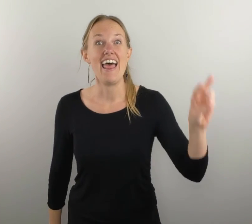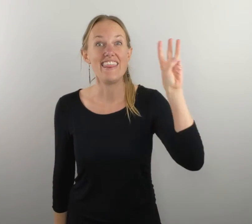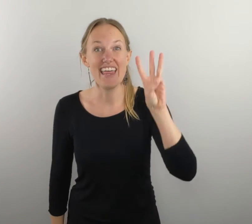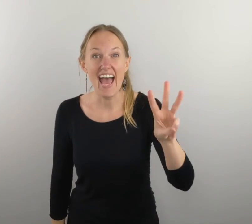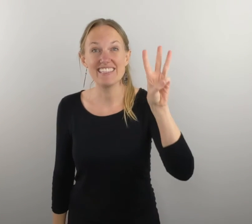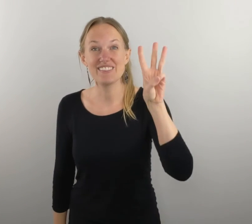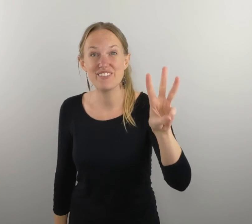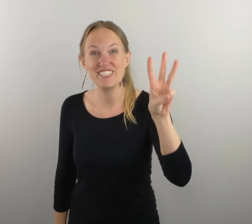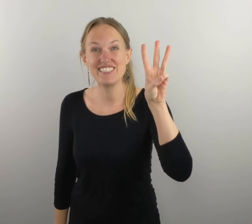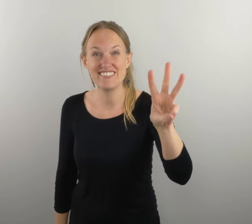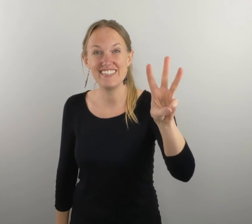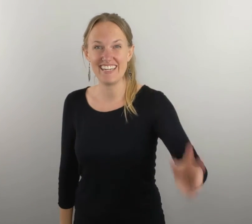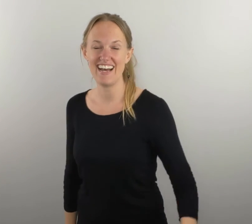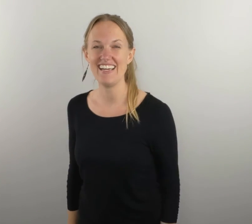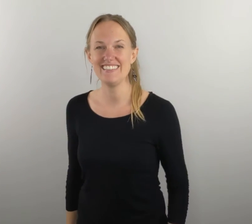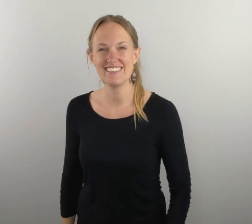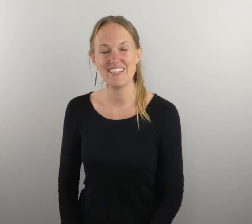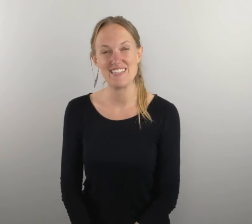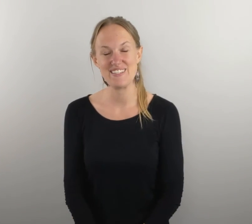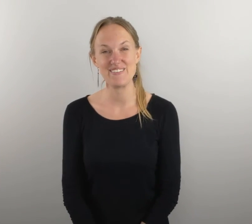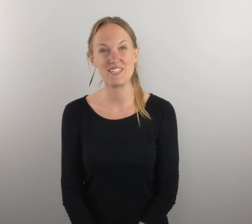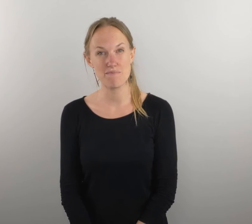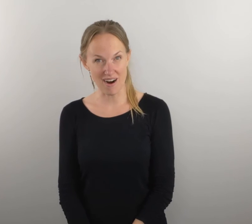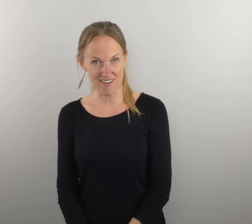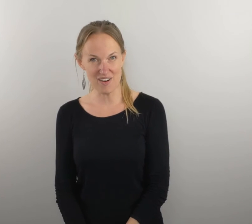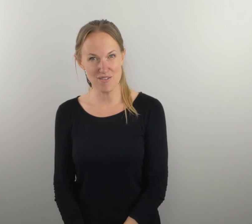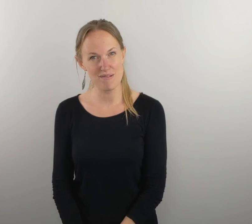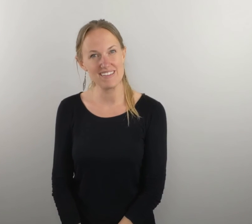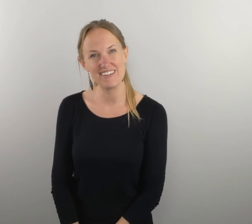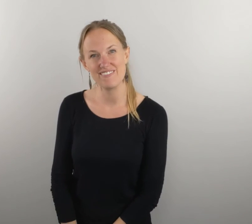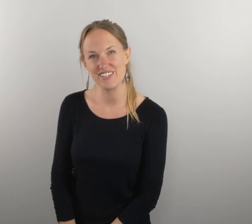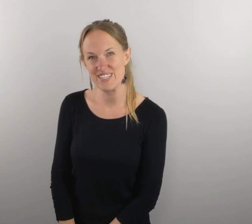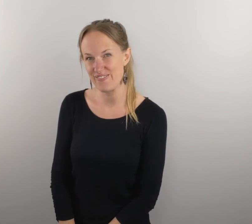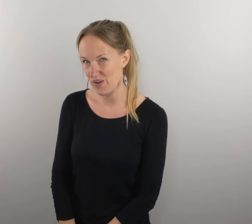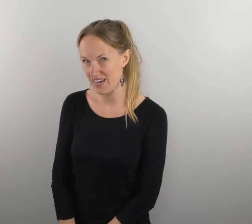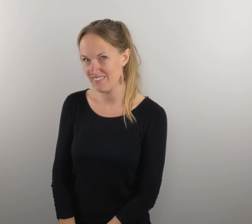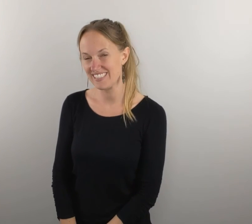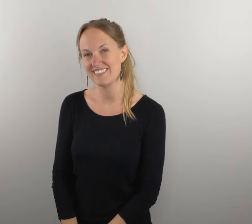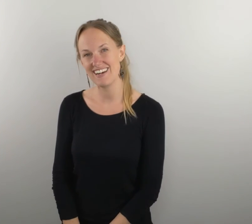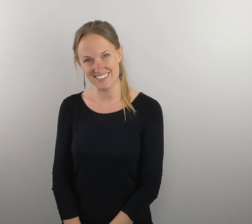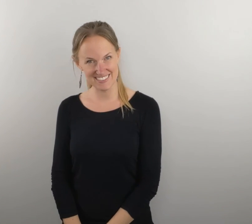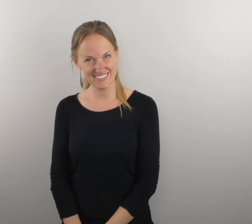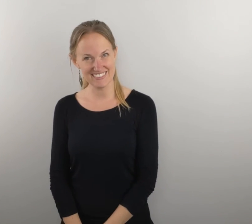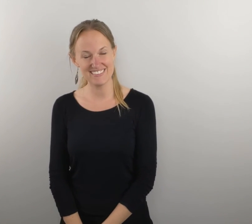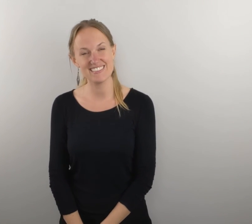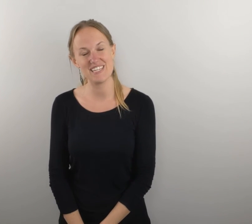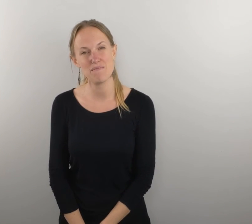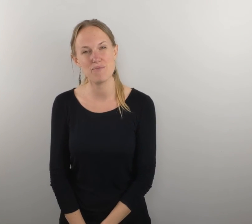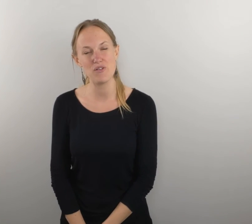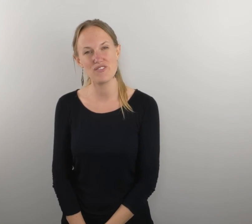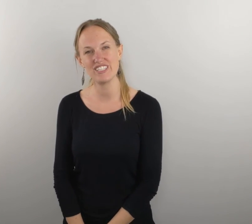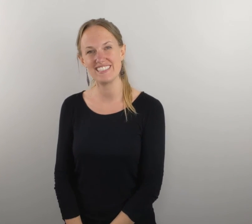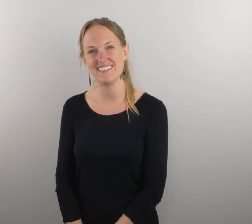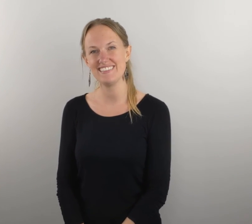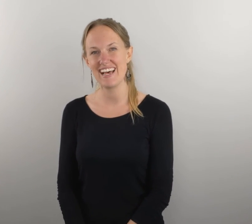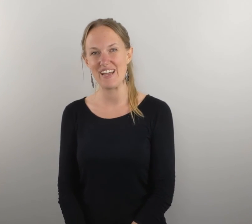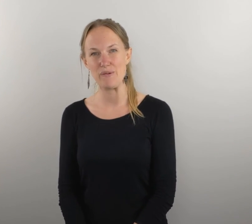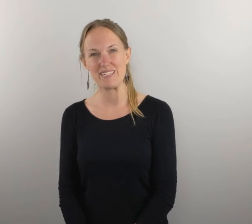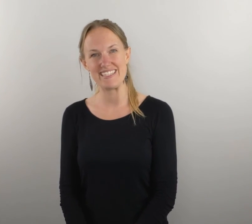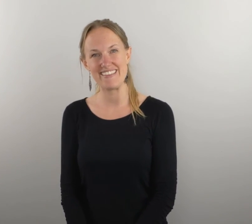And that's verse 3, guys. So tomorrow we will learn verse 4, which is also used in both versions. I hope to see you